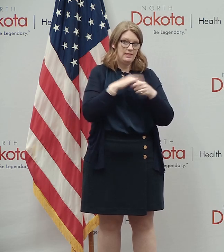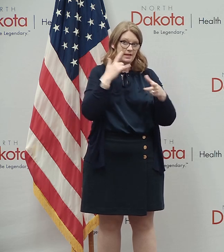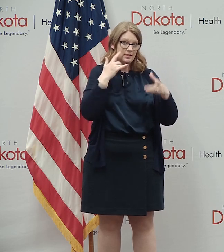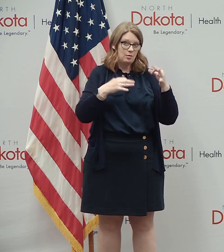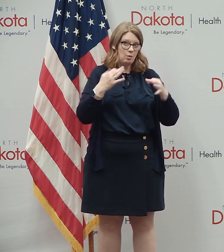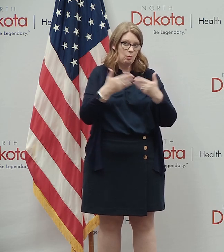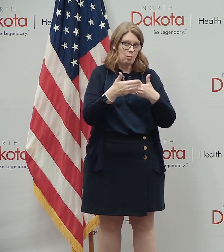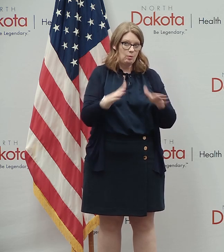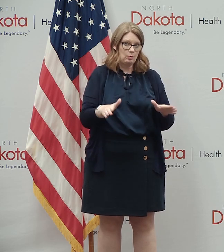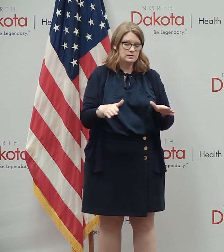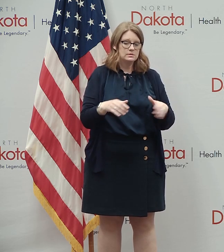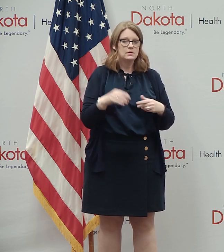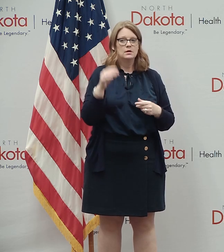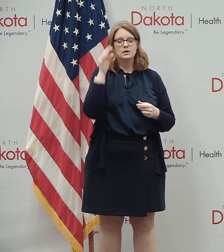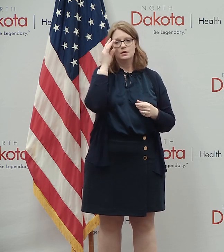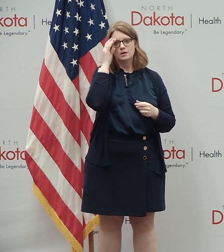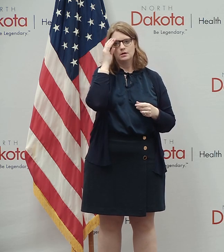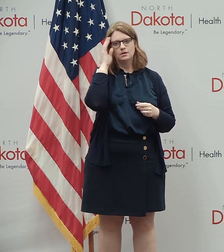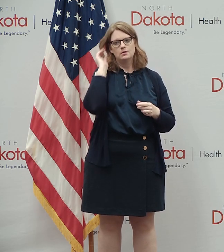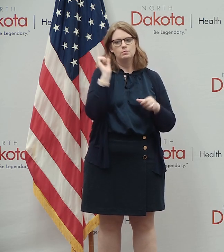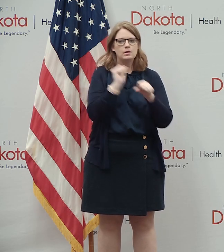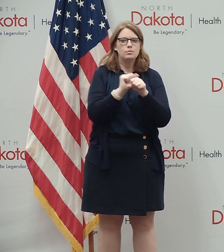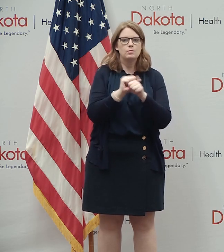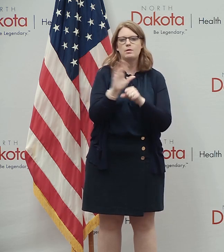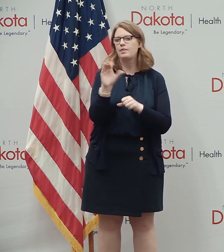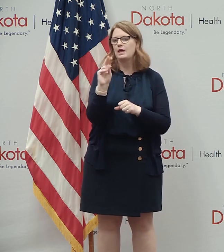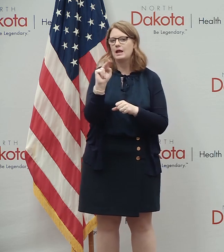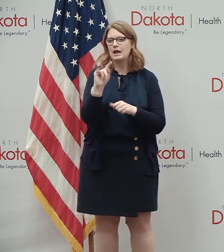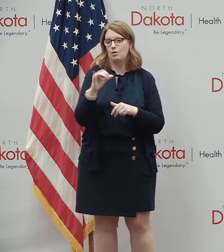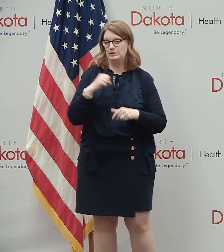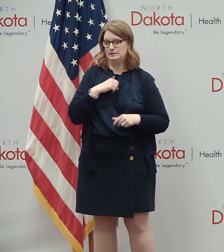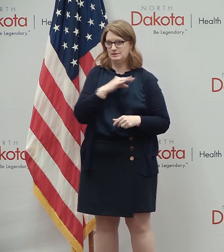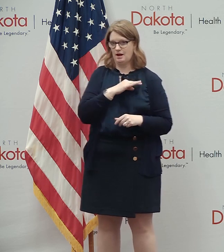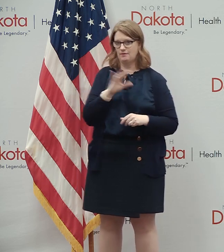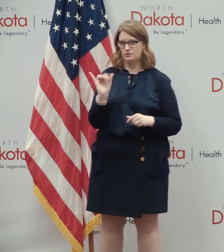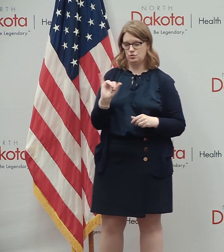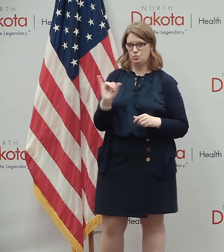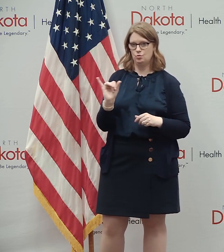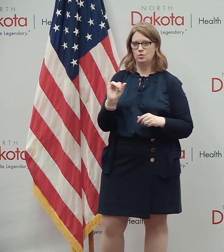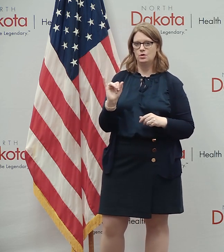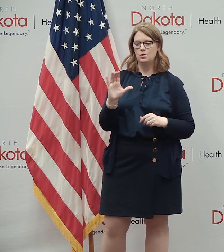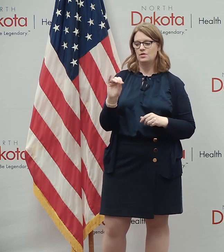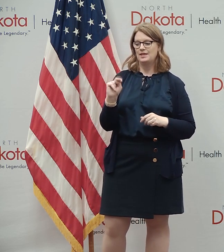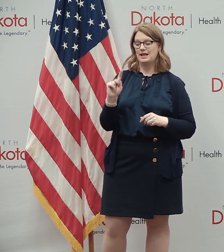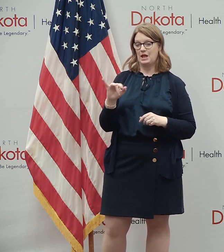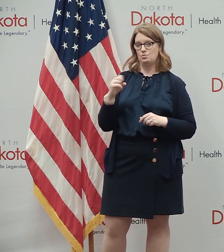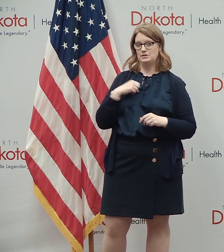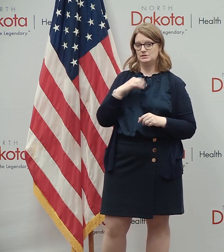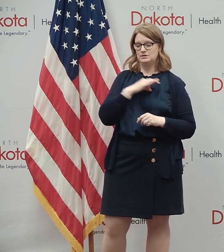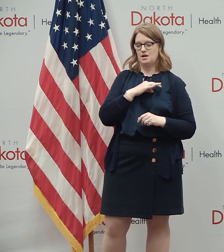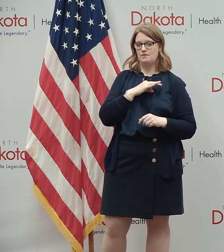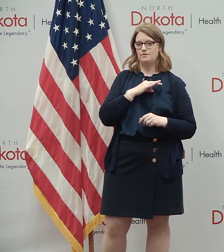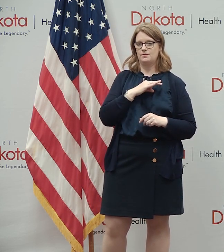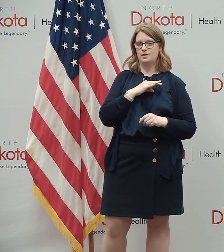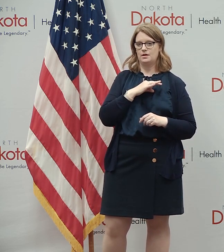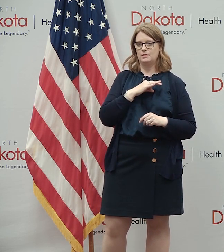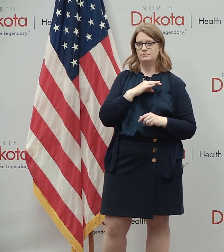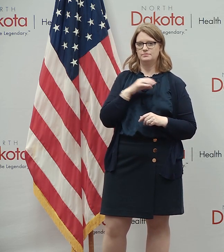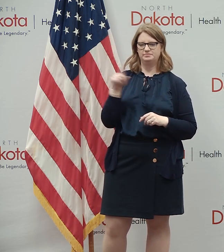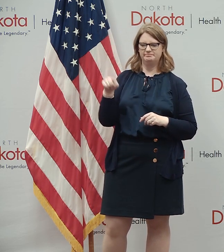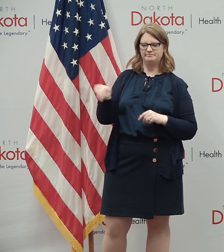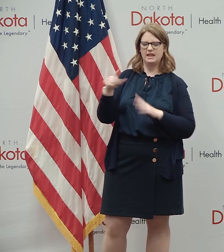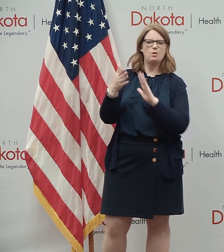public spaces. We've worked with our county staff as well as the county staff that operate